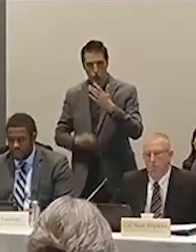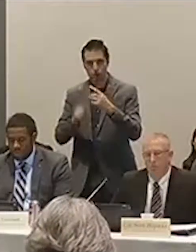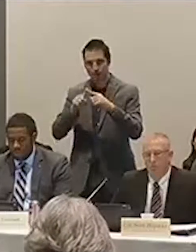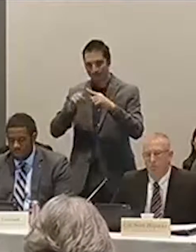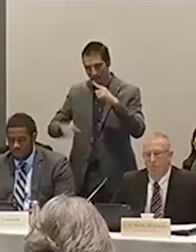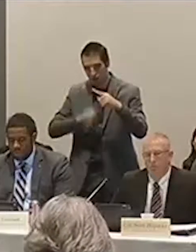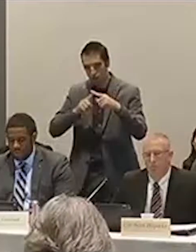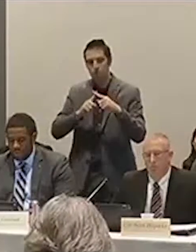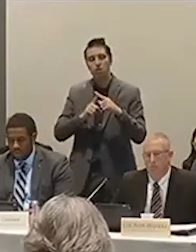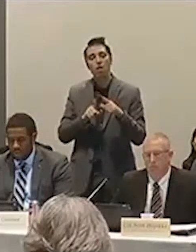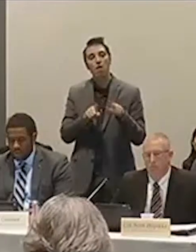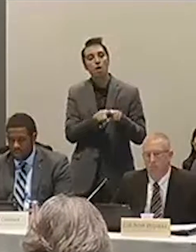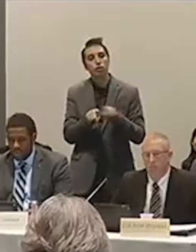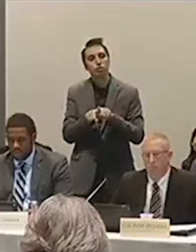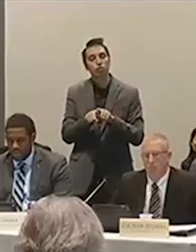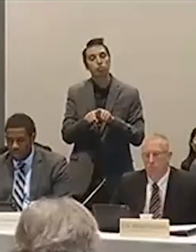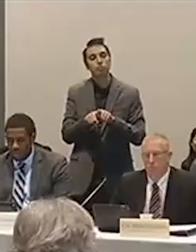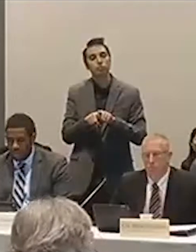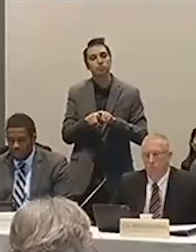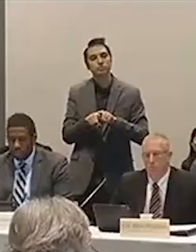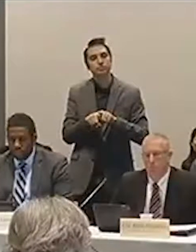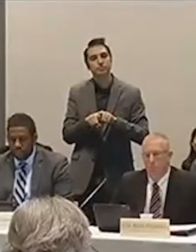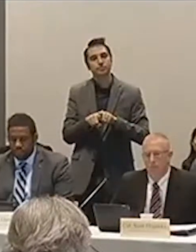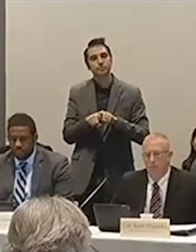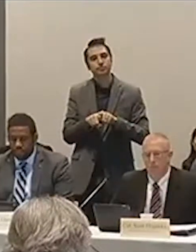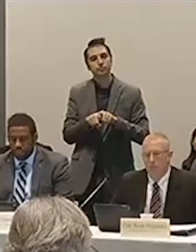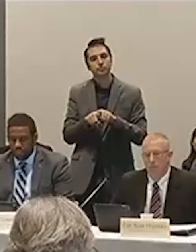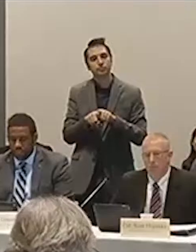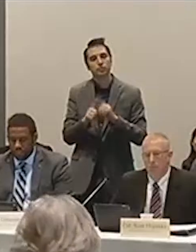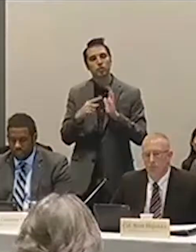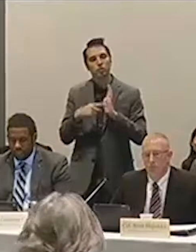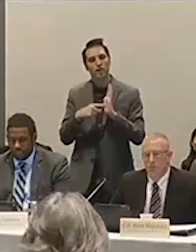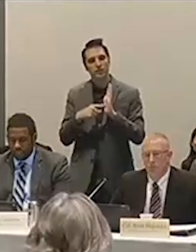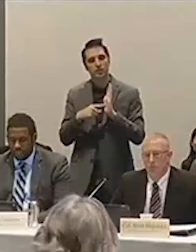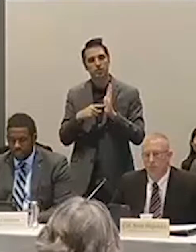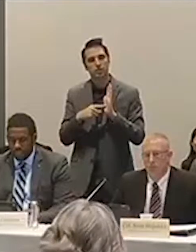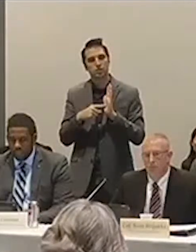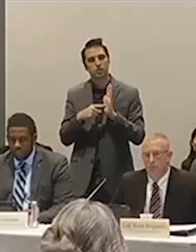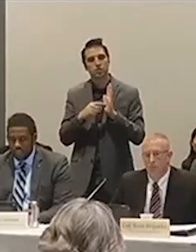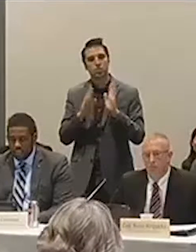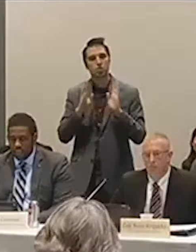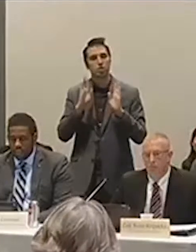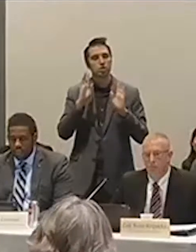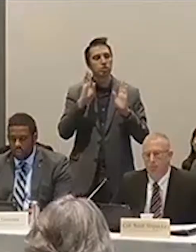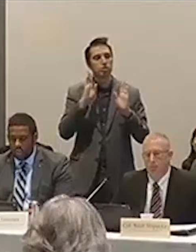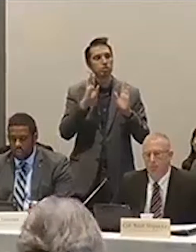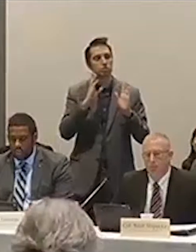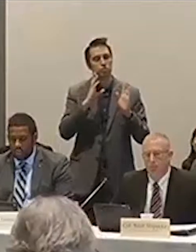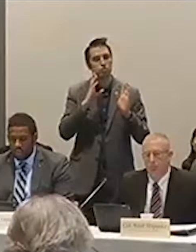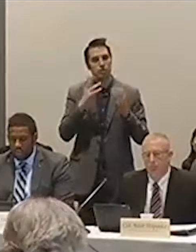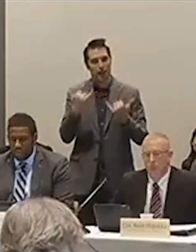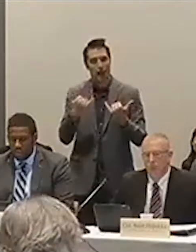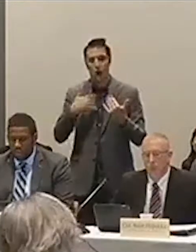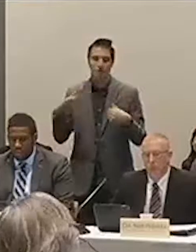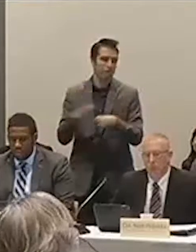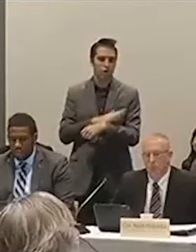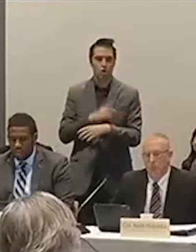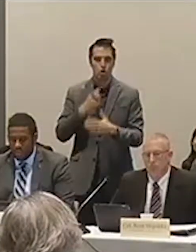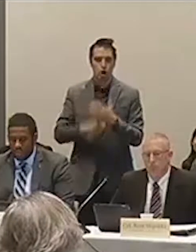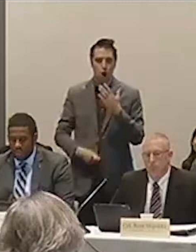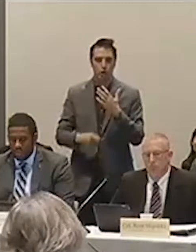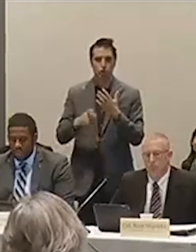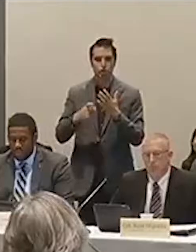many respects, in the it's being reflected by the movement toward full cost pricing, where communities have to